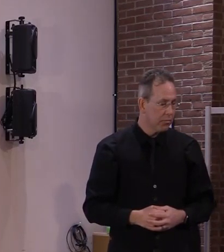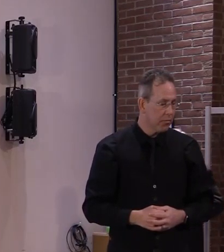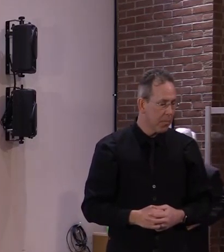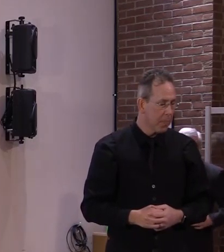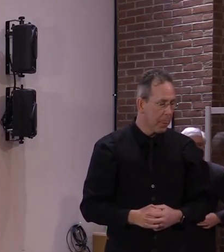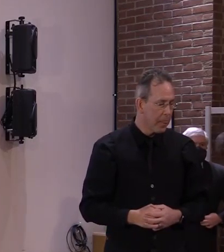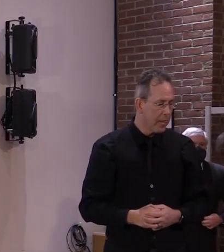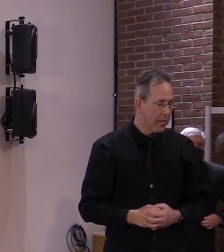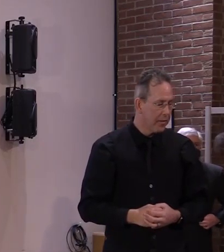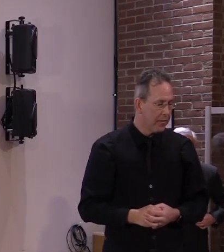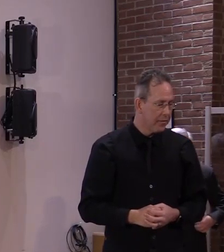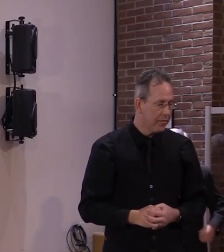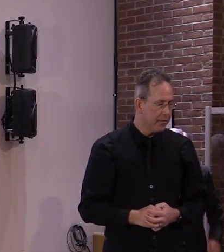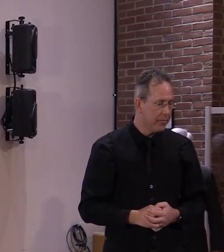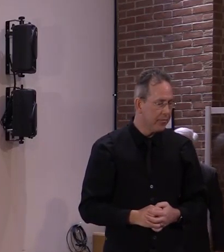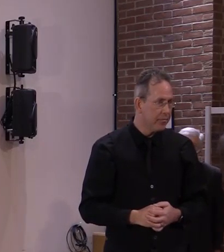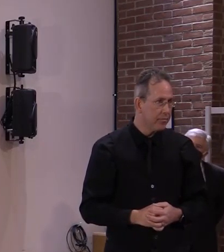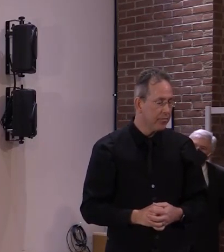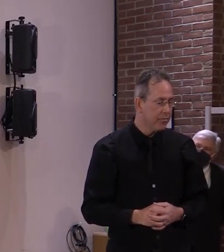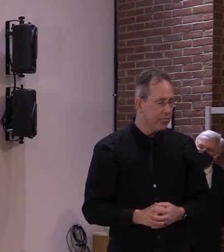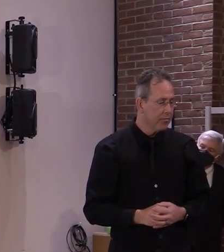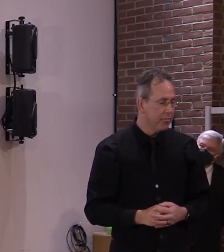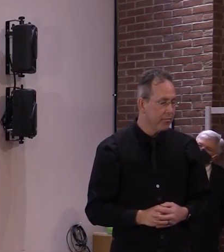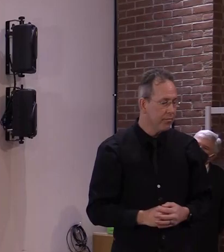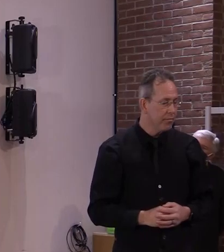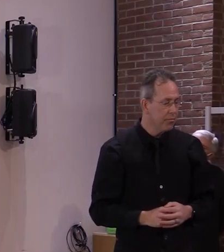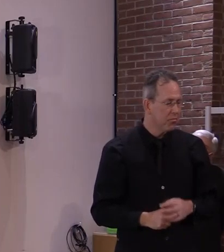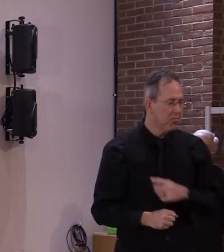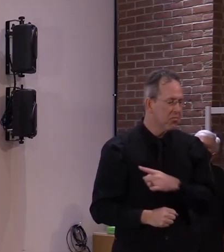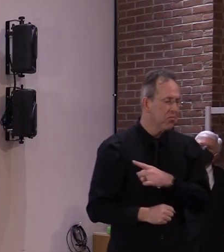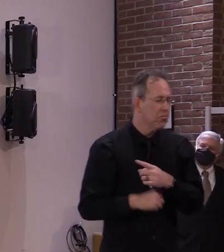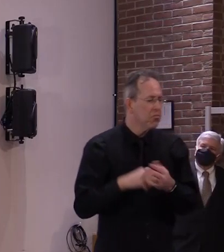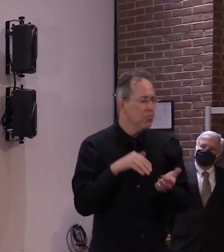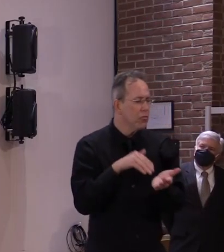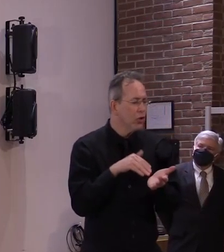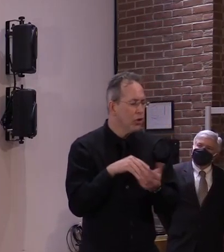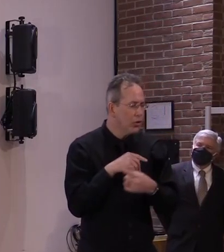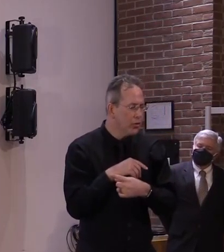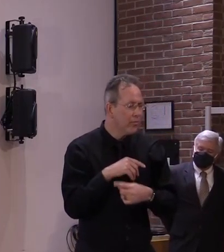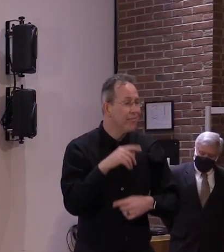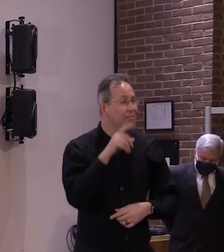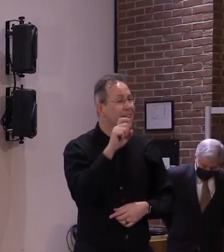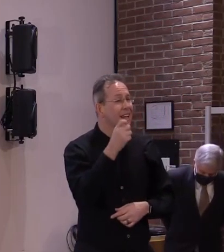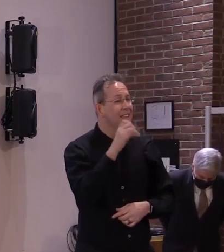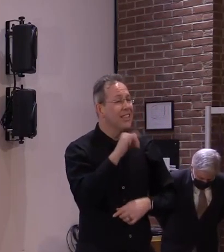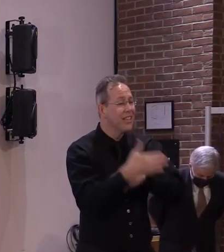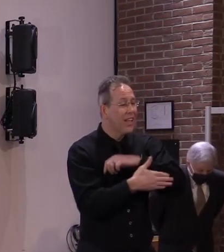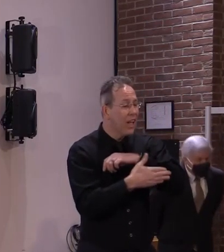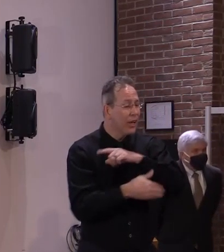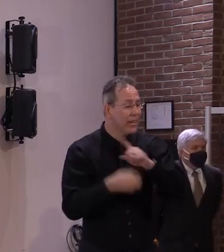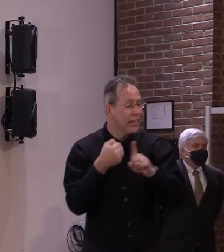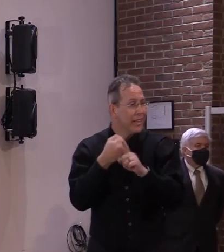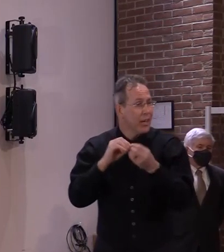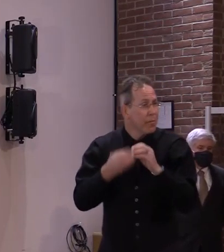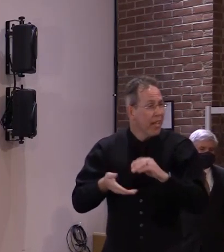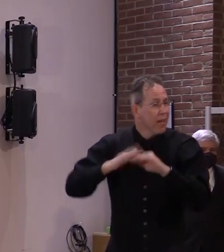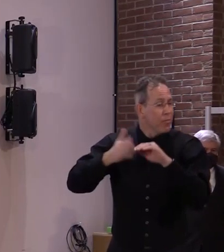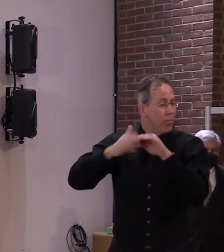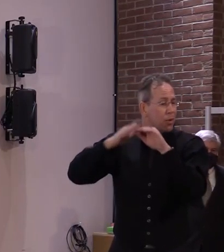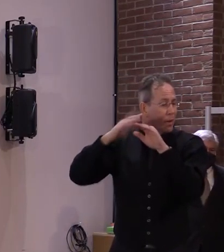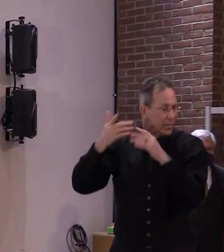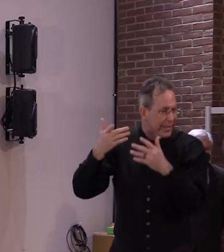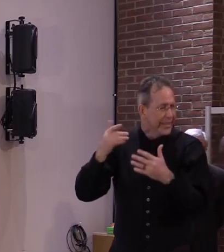numbers that we're dealing with, and you can affect the impact of the curve with not too many cases,